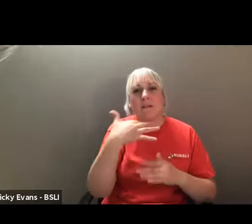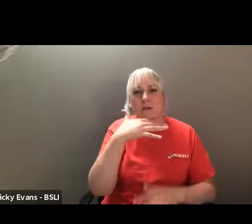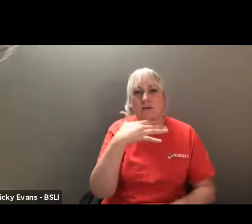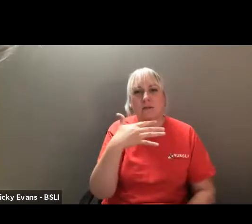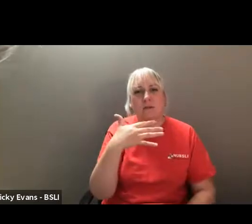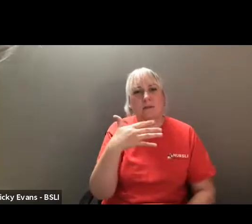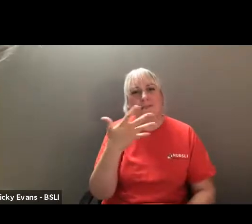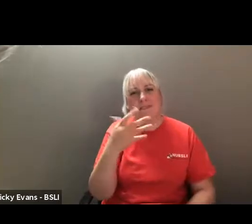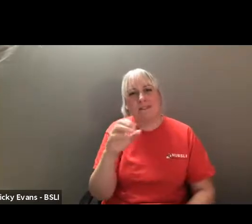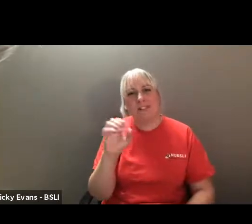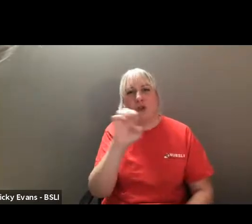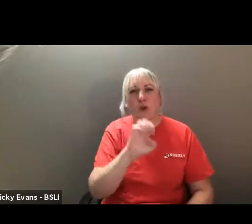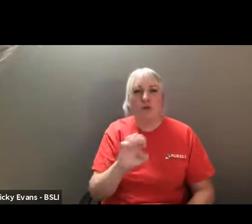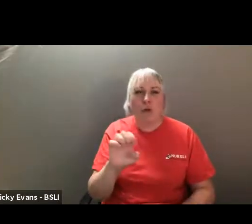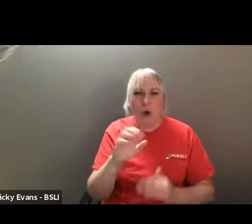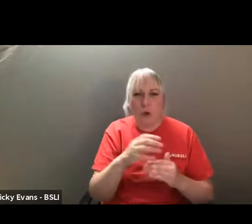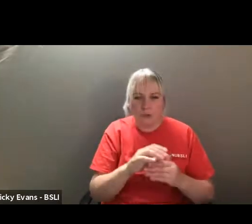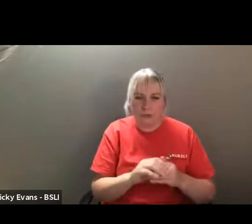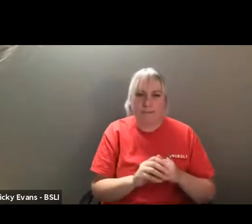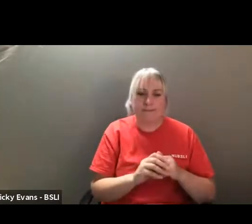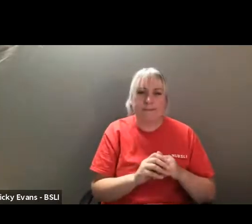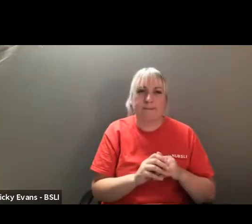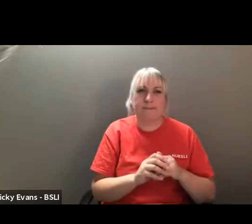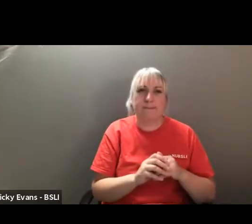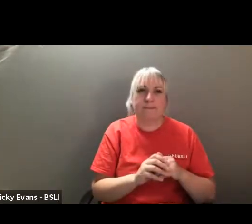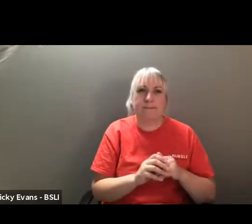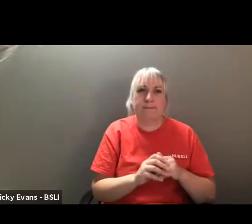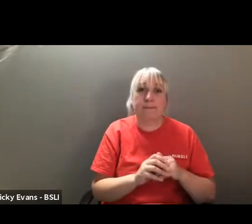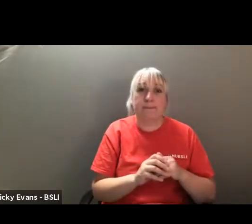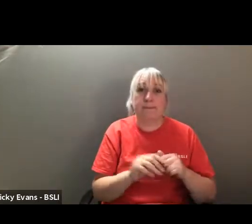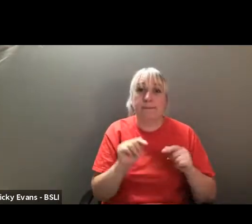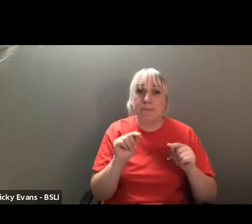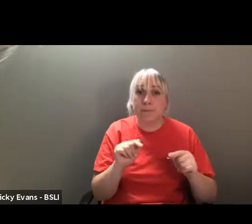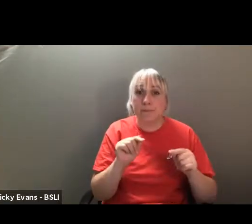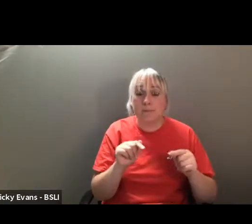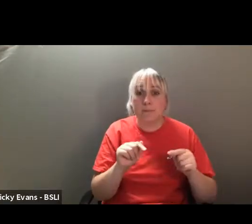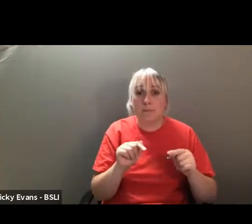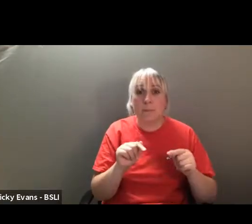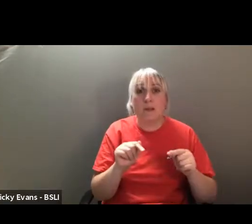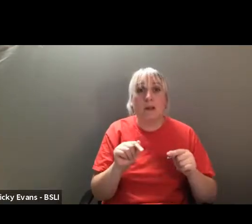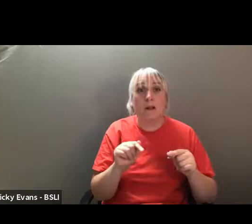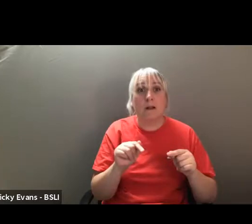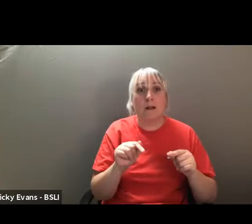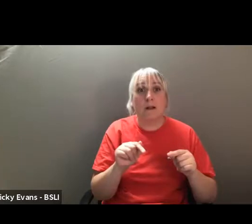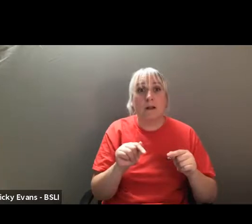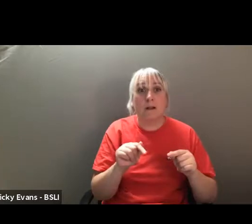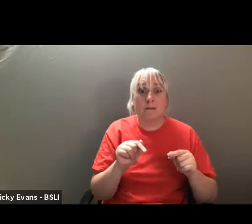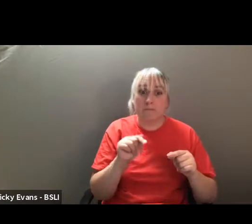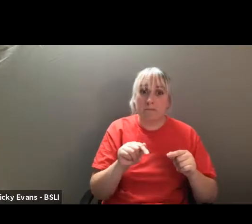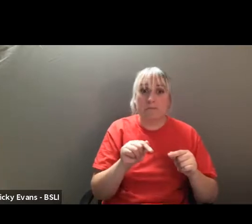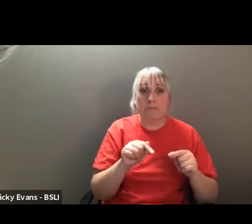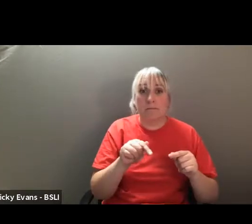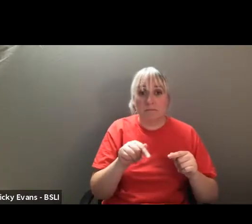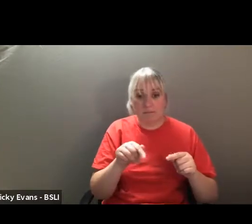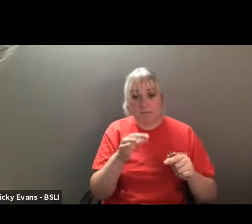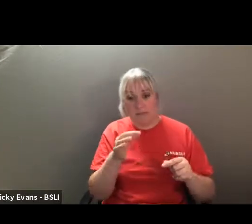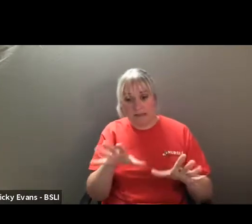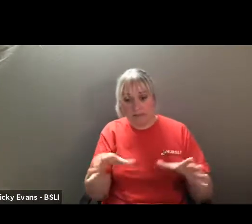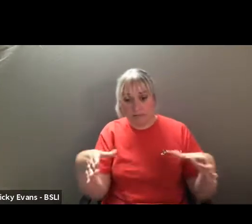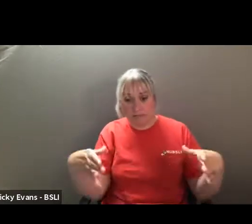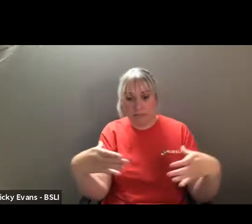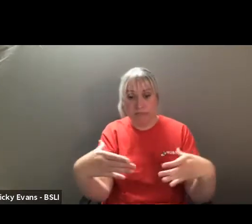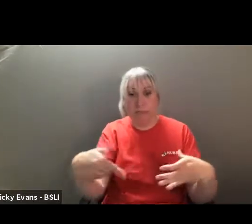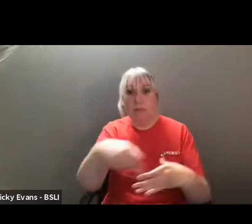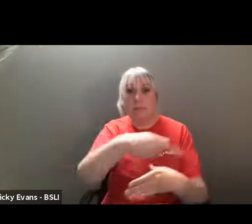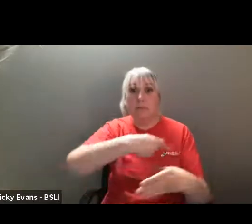euros. So what they did is they took this population who was on this basic unemployment